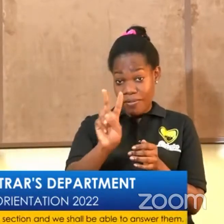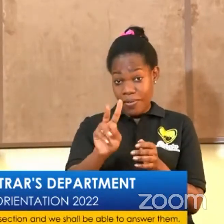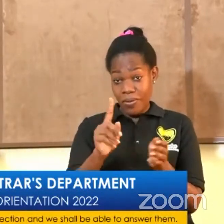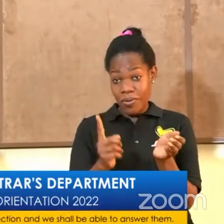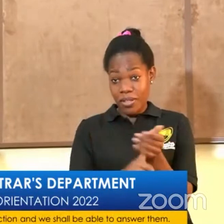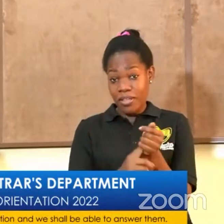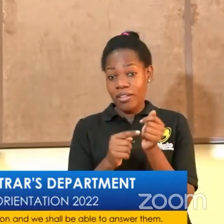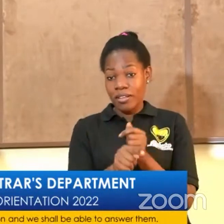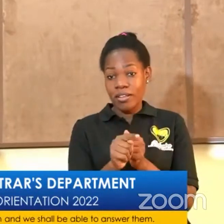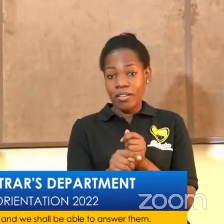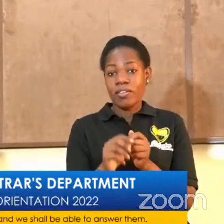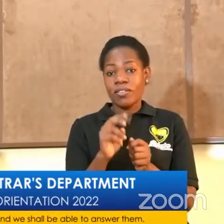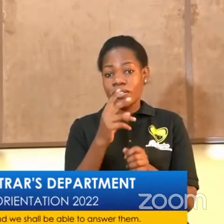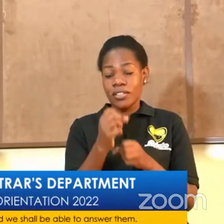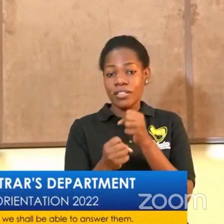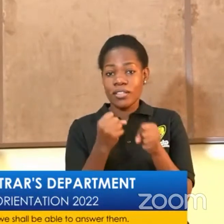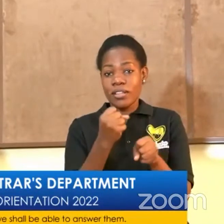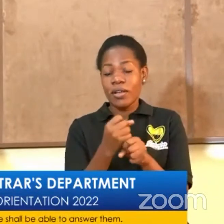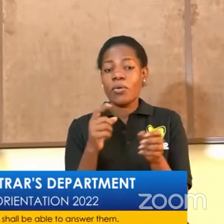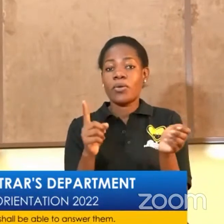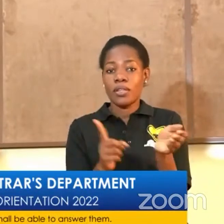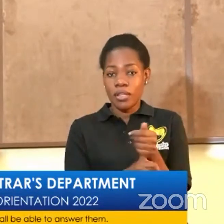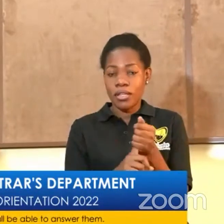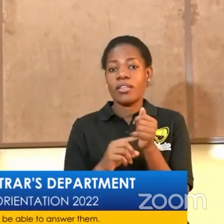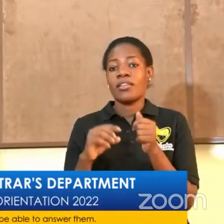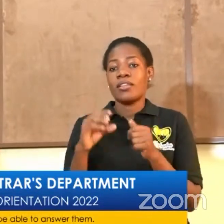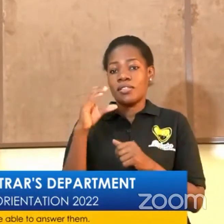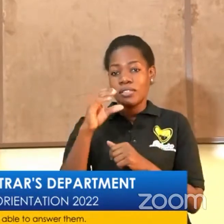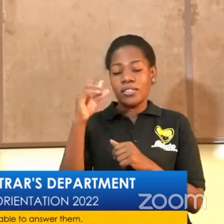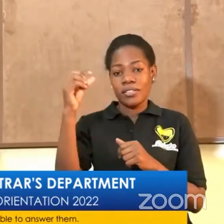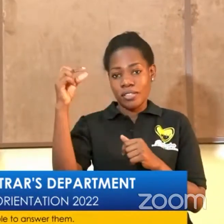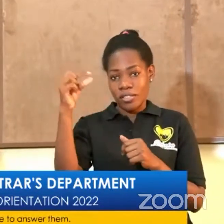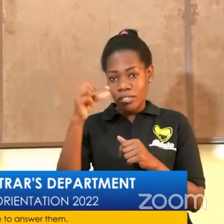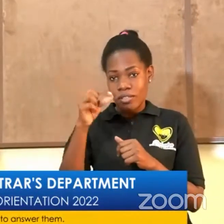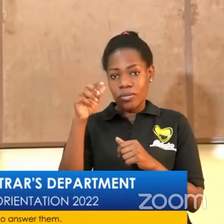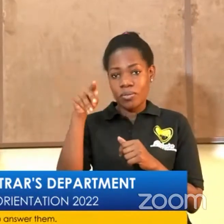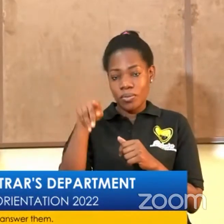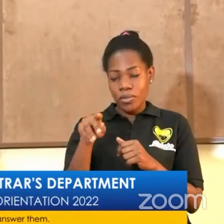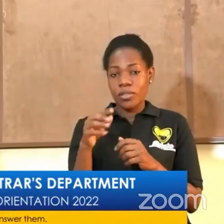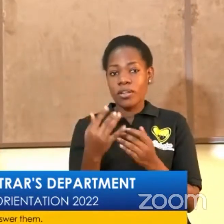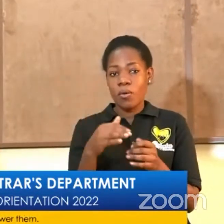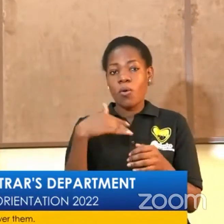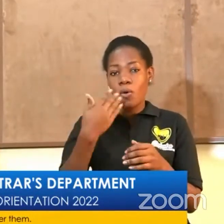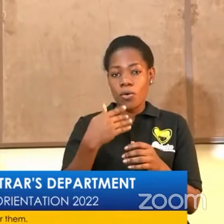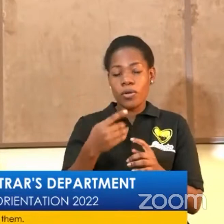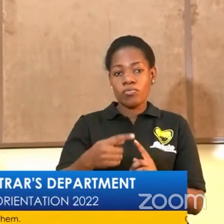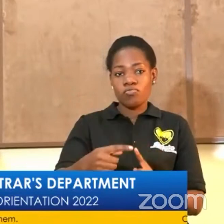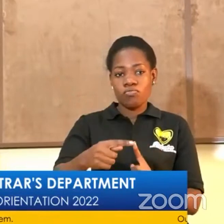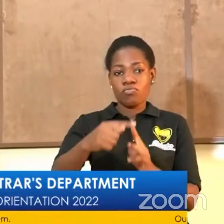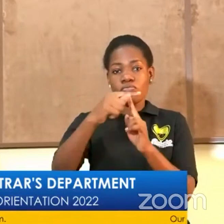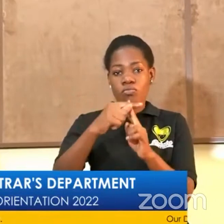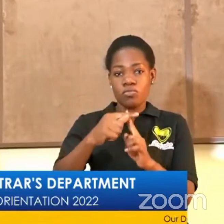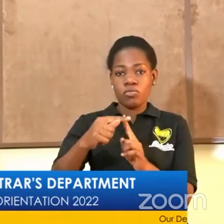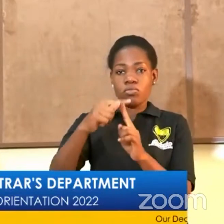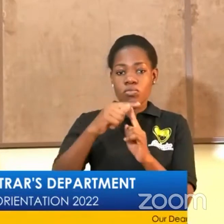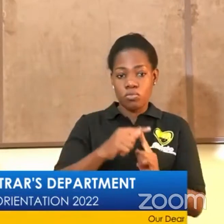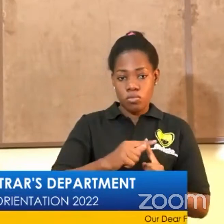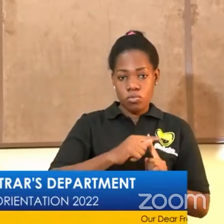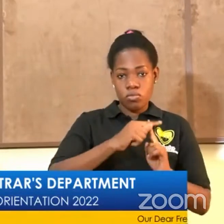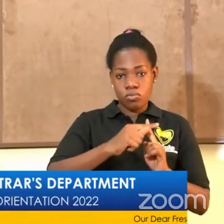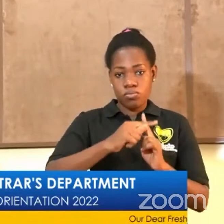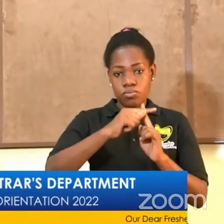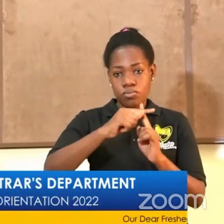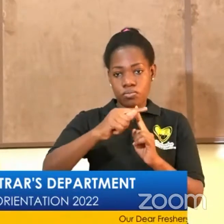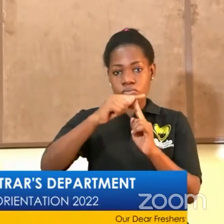get the cumulative grade point average at that level. So we keep accumulating the average up to the final